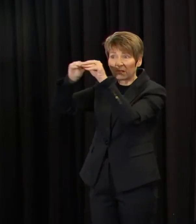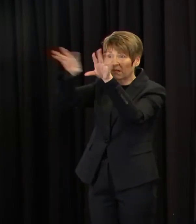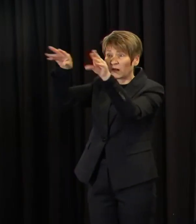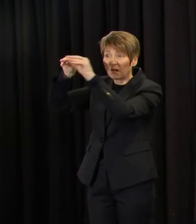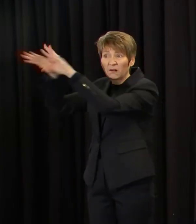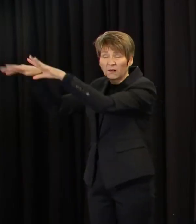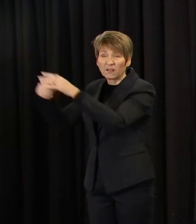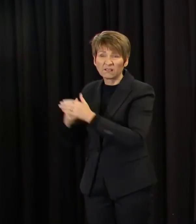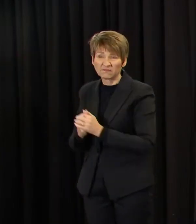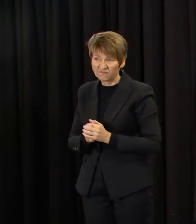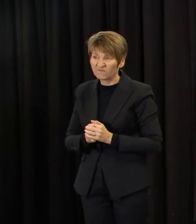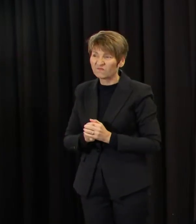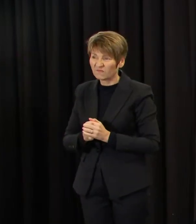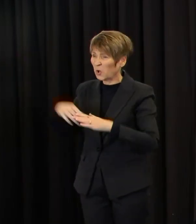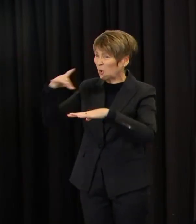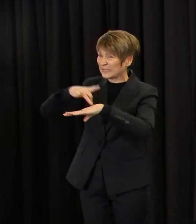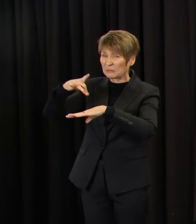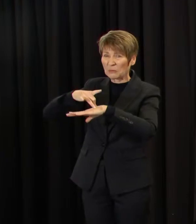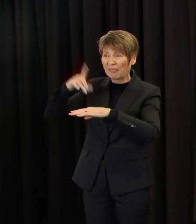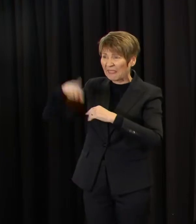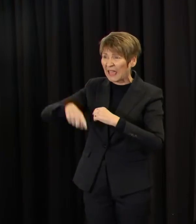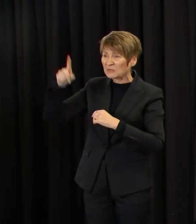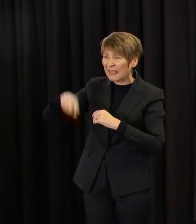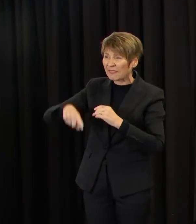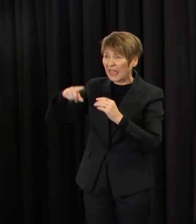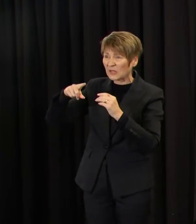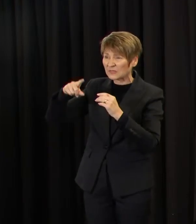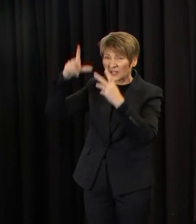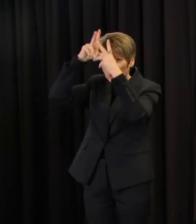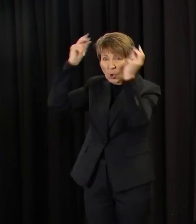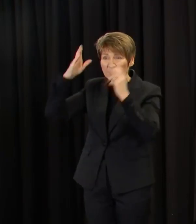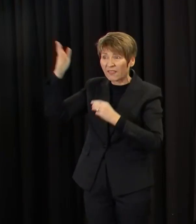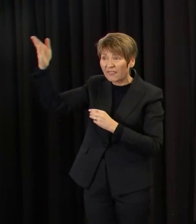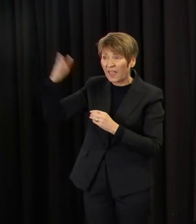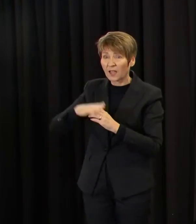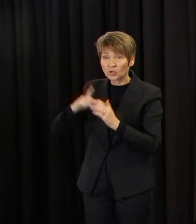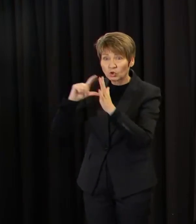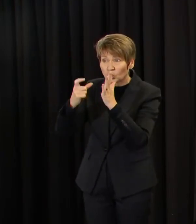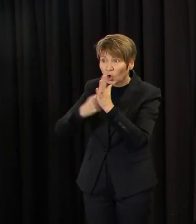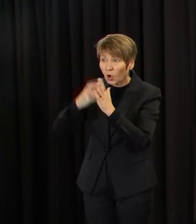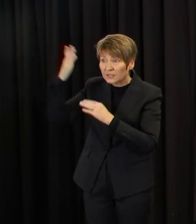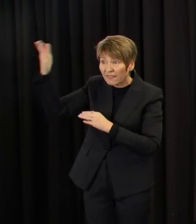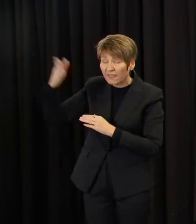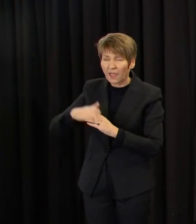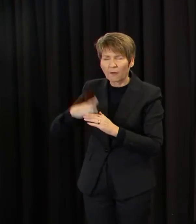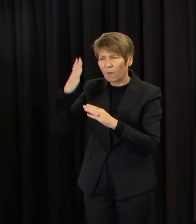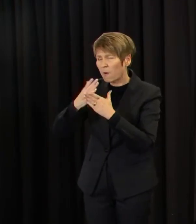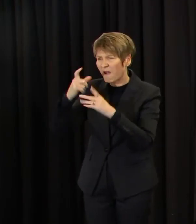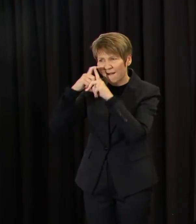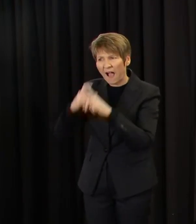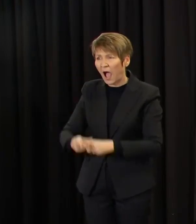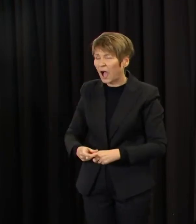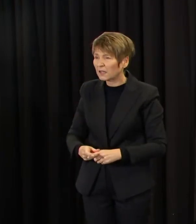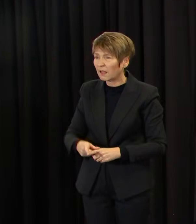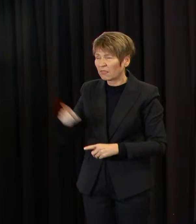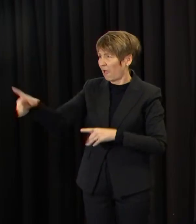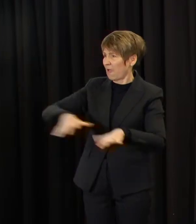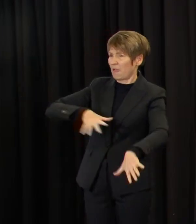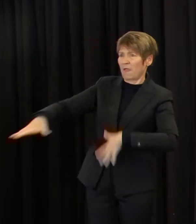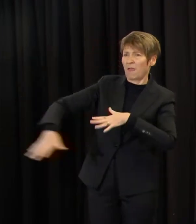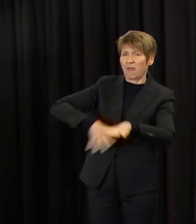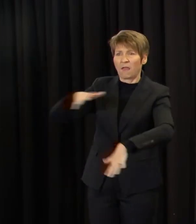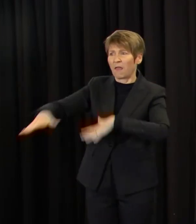thousands of nurses, many thousands of doctors who are struggling with the fact that they will very soon, it would seem,